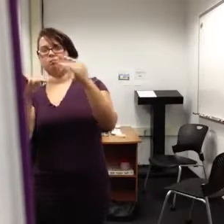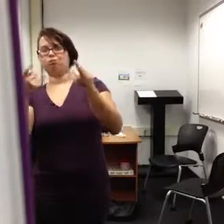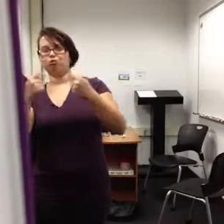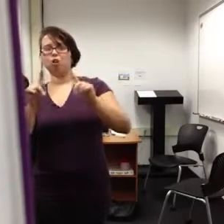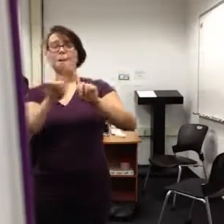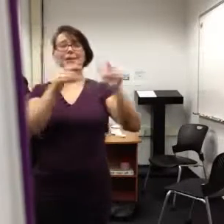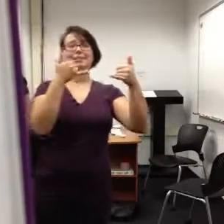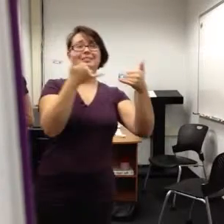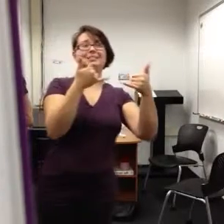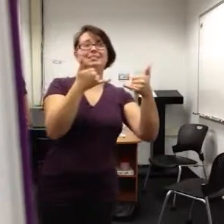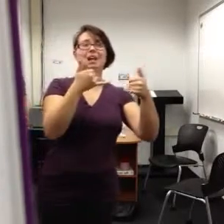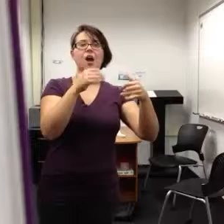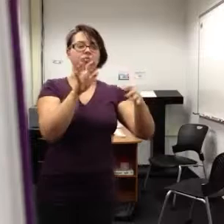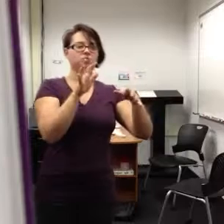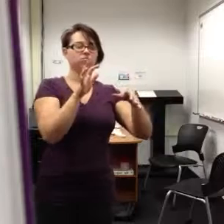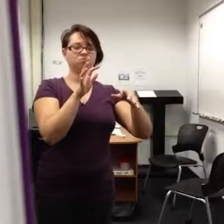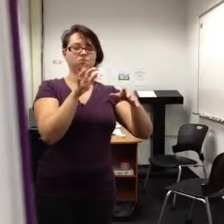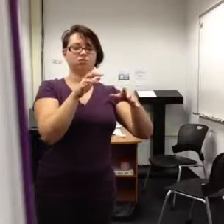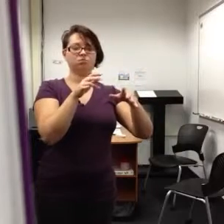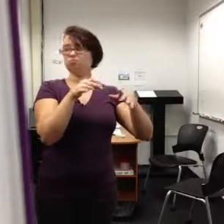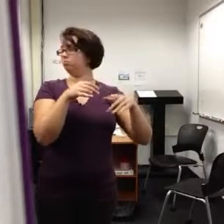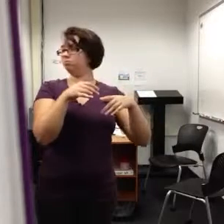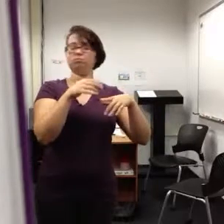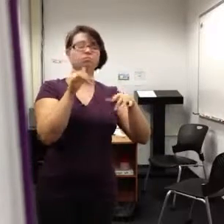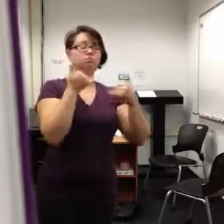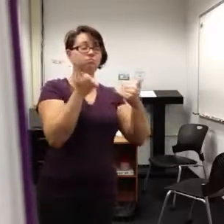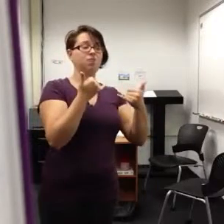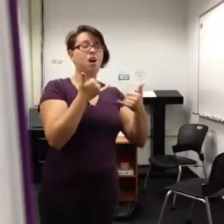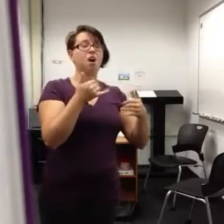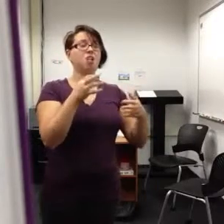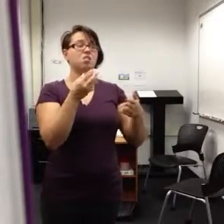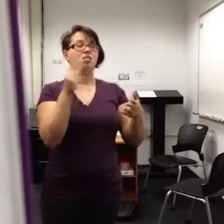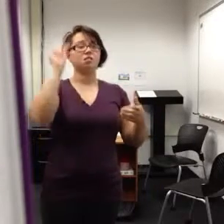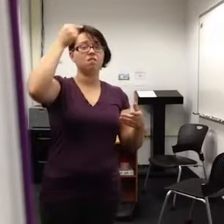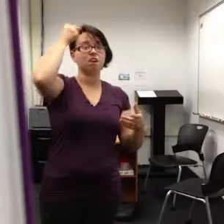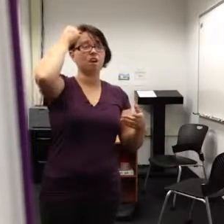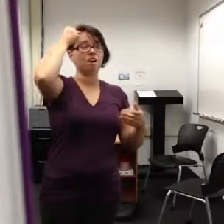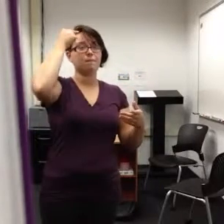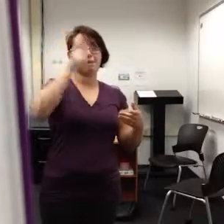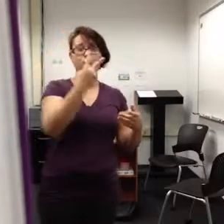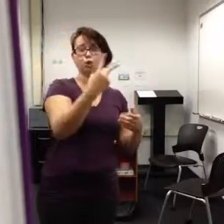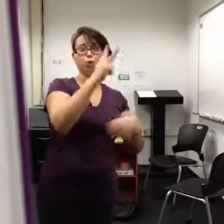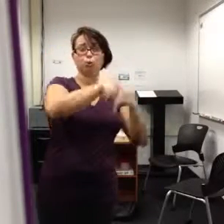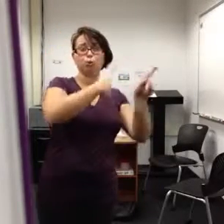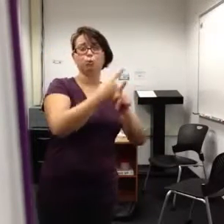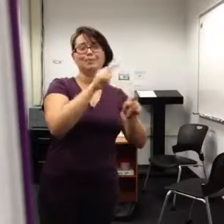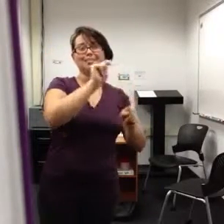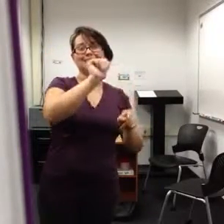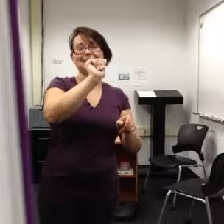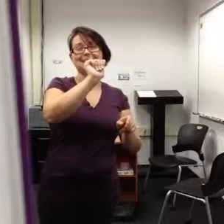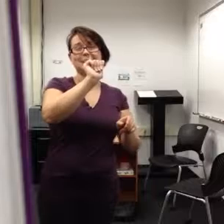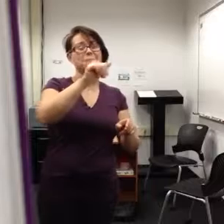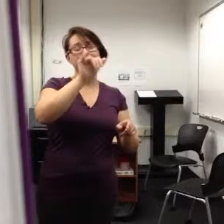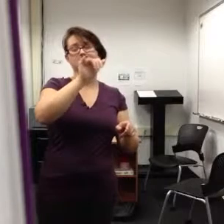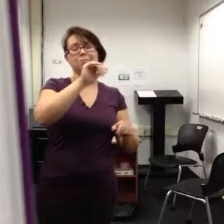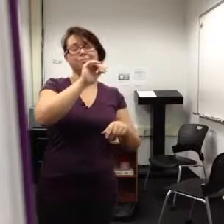taxes. The government will always collect one or the other or both. One is a progressive income tax, meaning